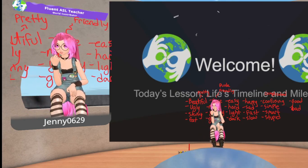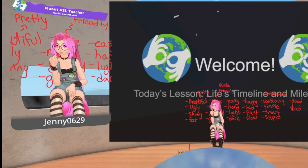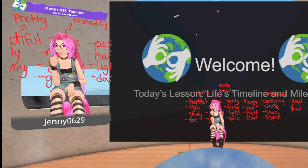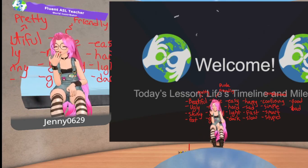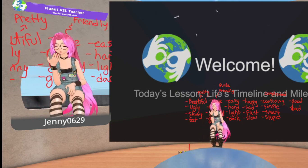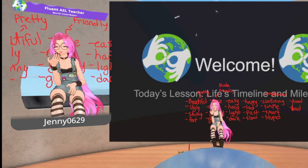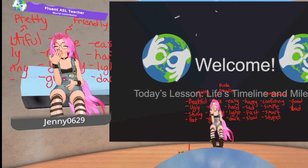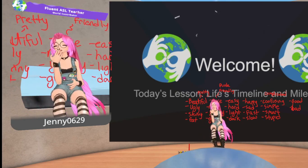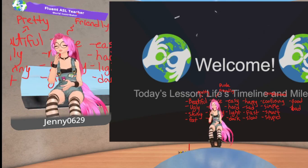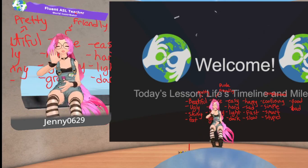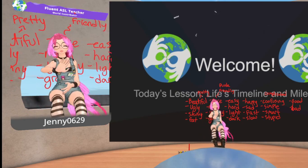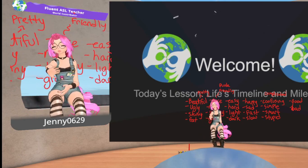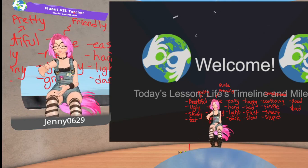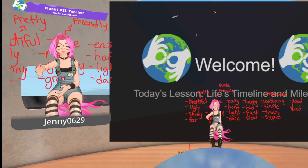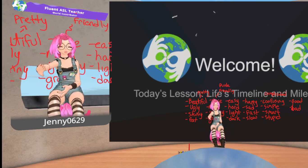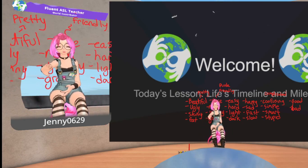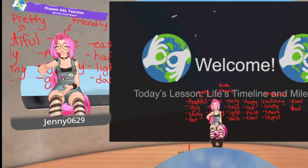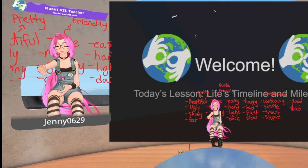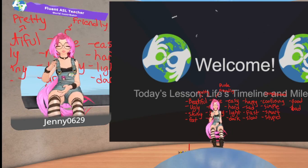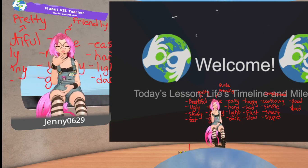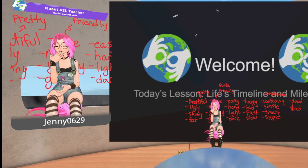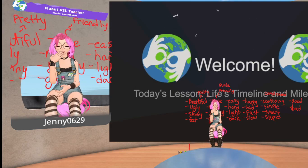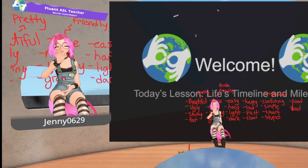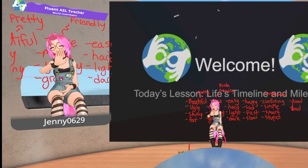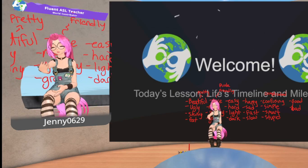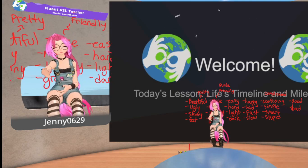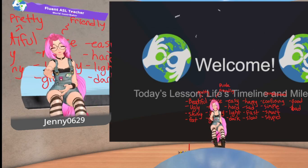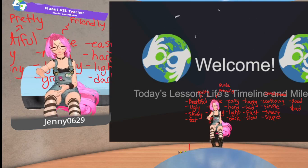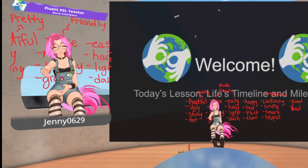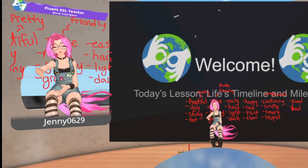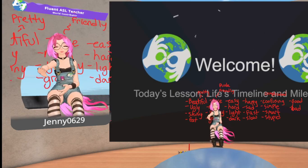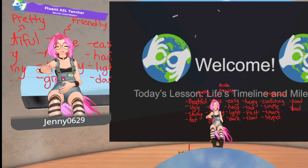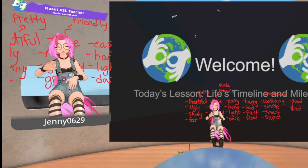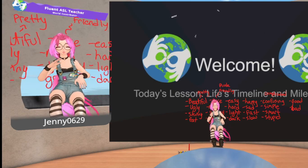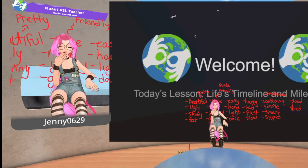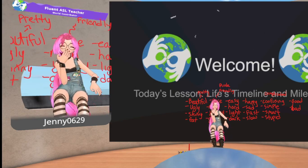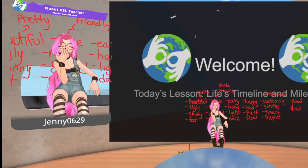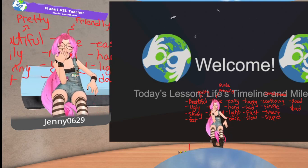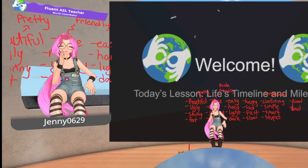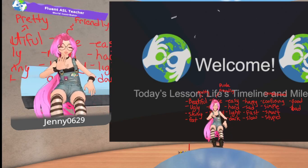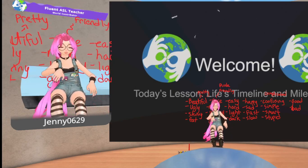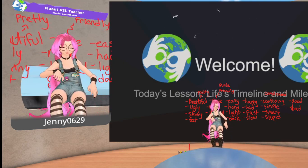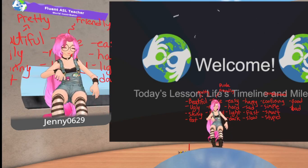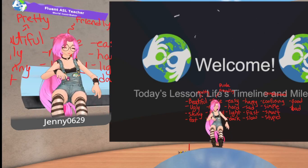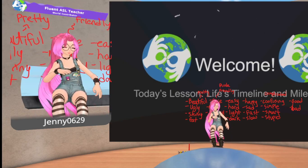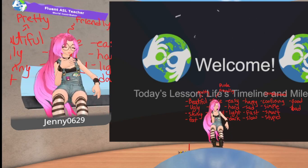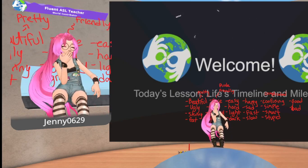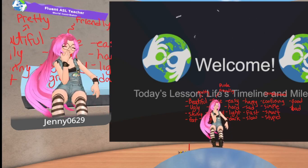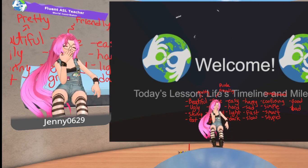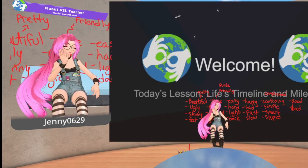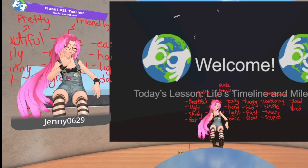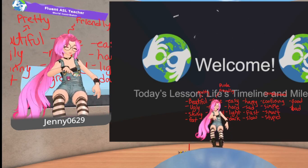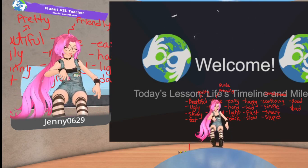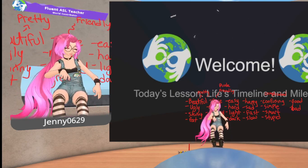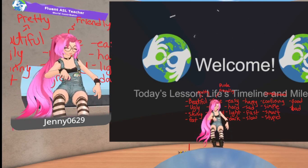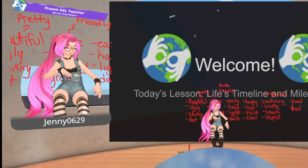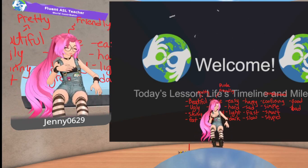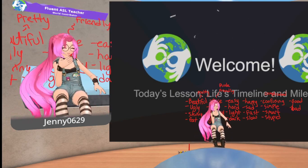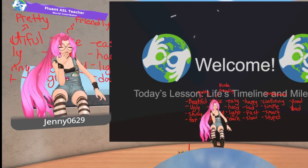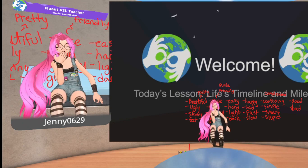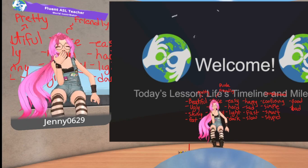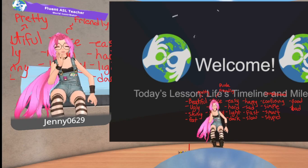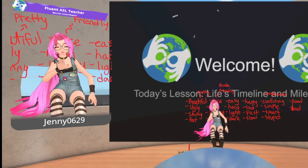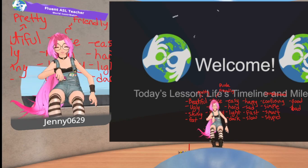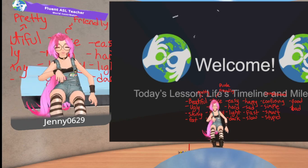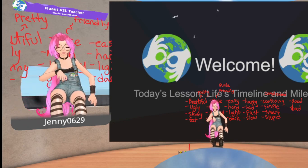some bad food, you're going to push it away. You don't want that food. You push it away. It's bad. Bad.